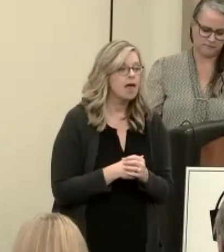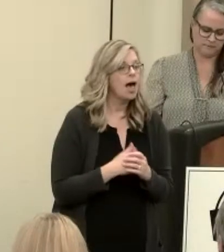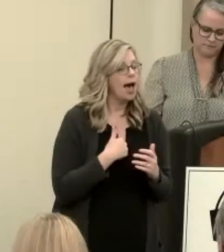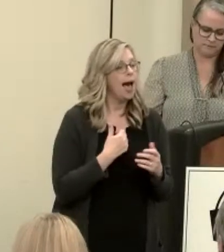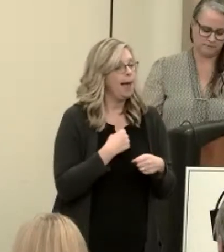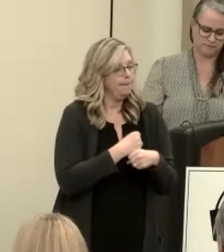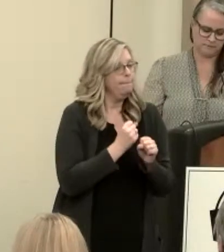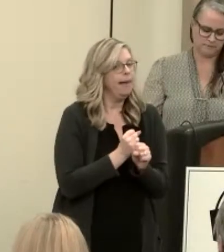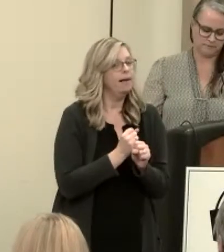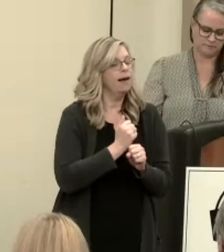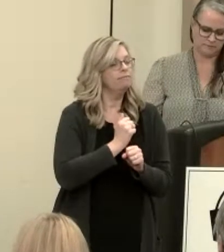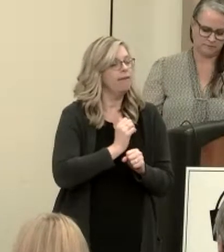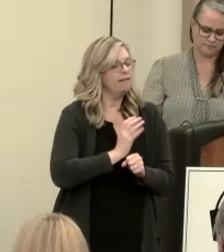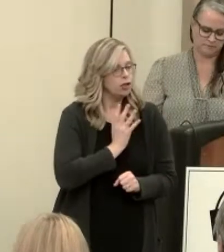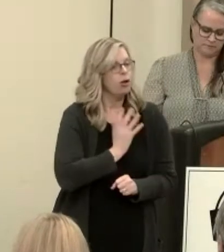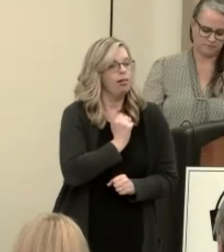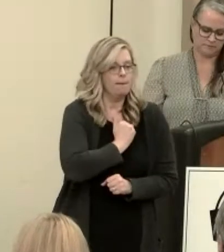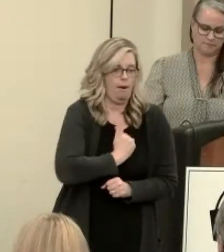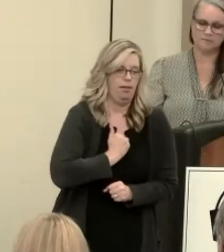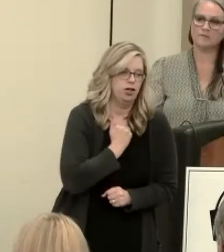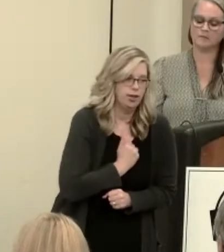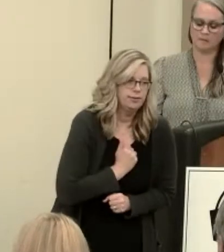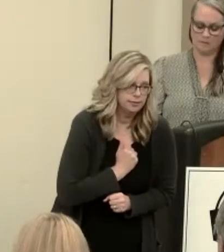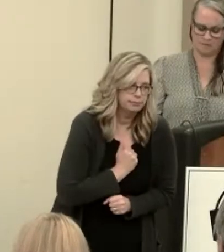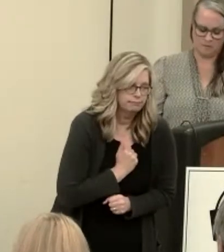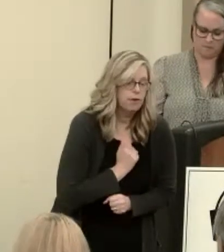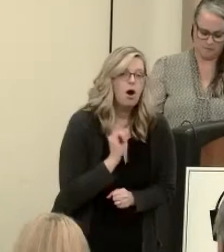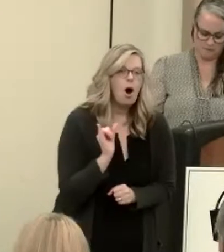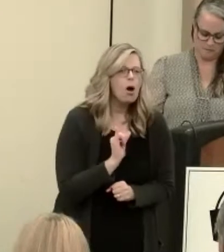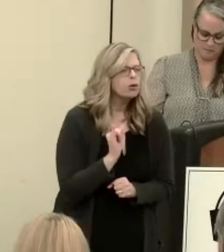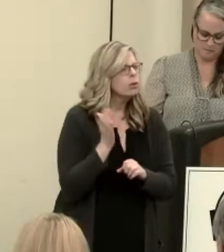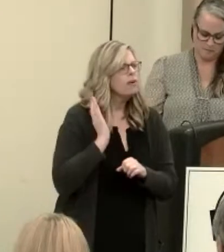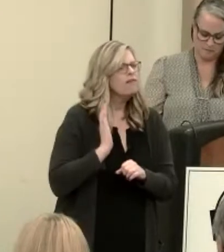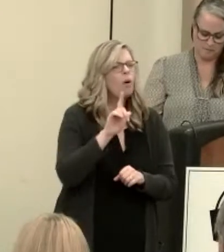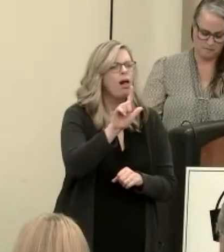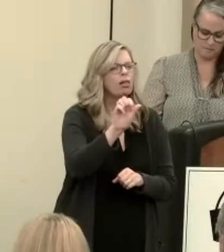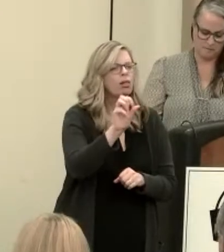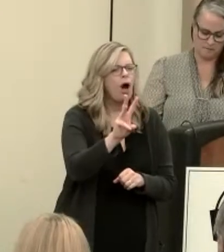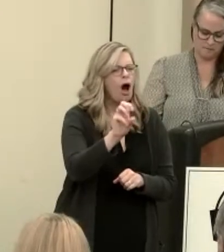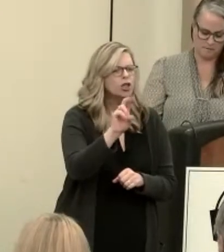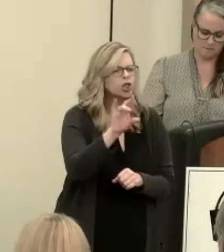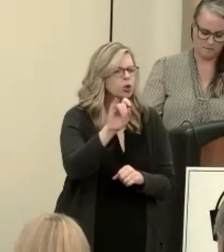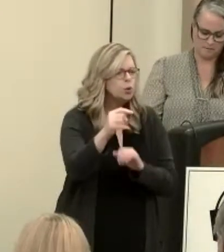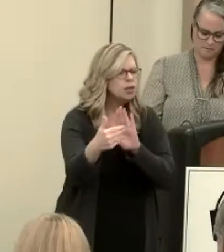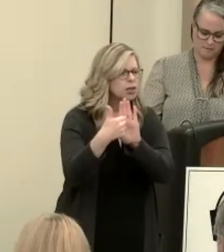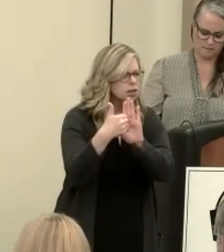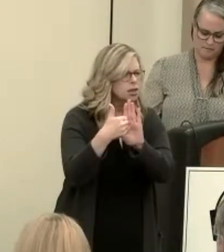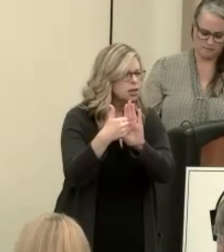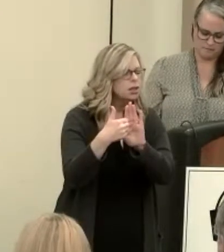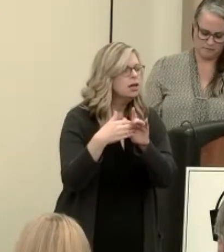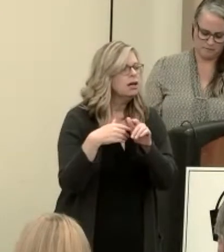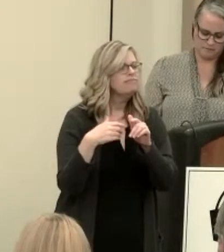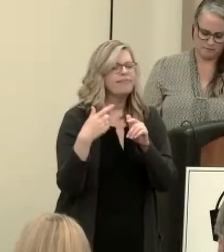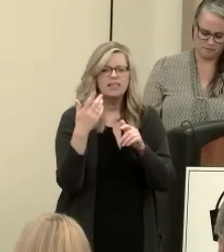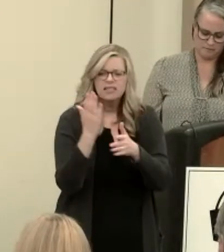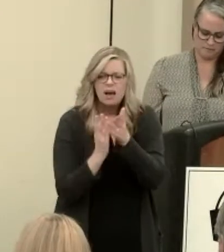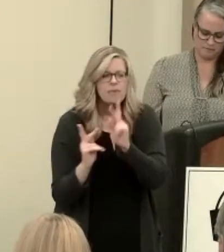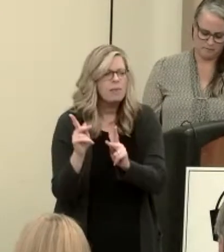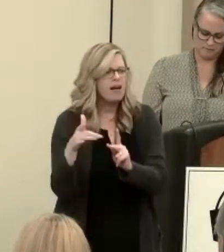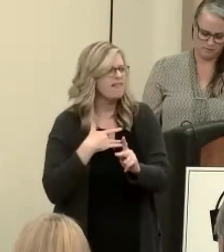official apologies and to settle that lawsuit for those who were wronged by policies